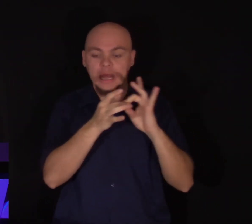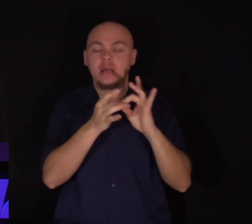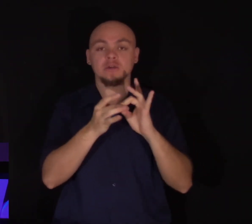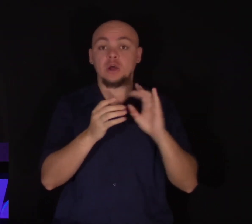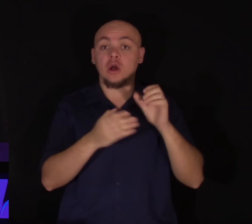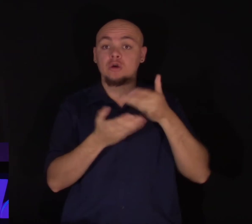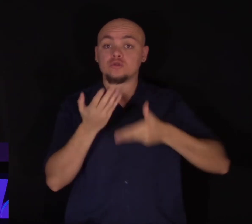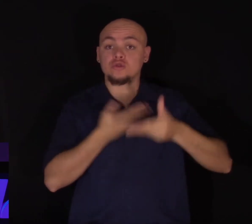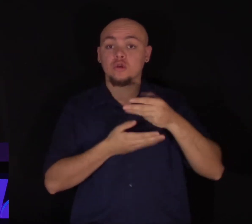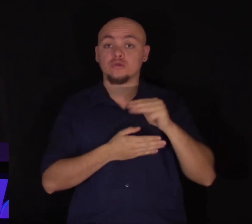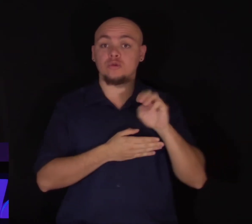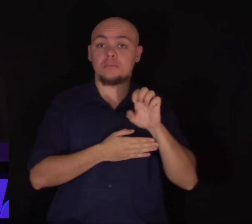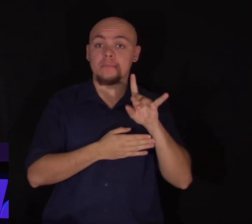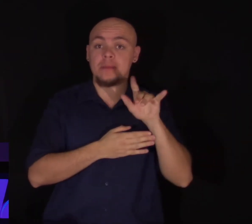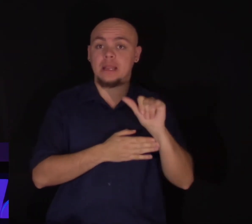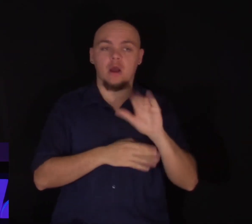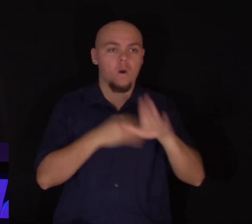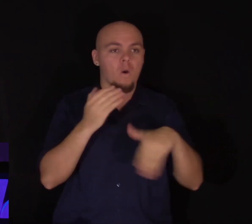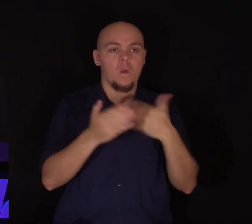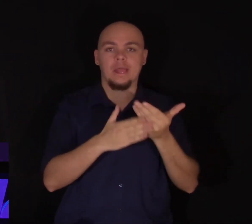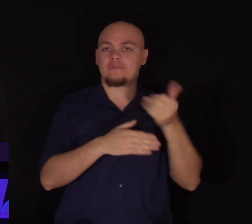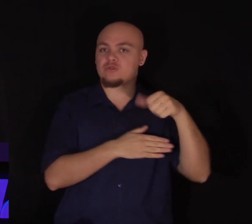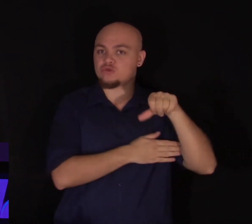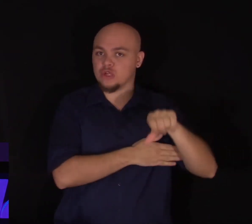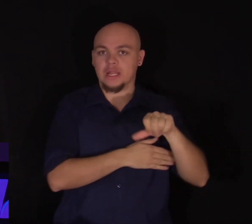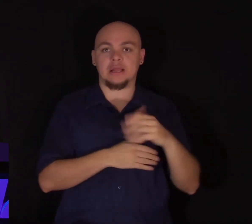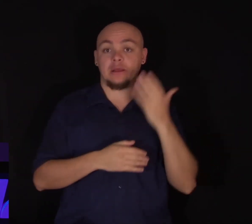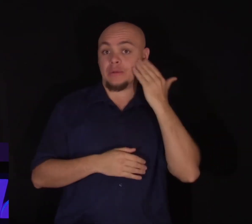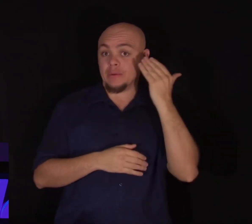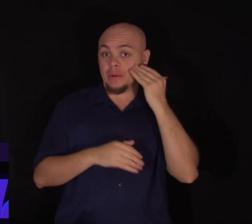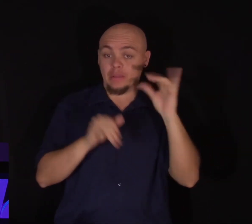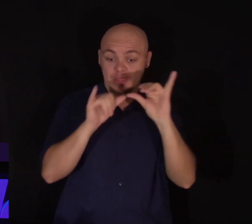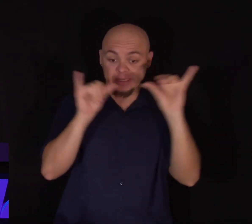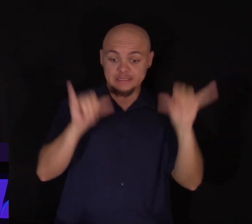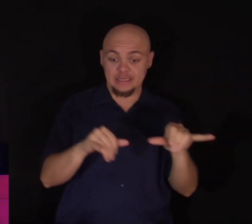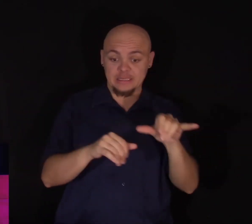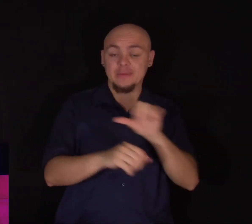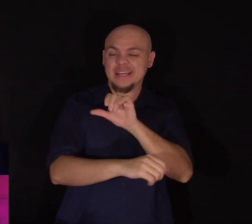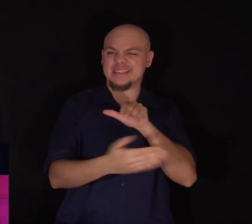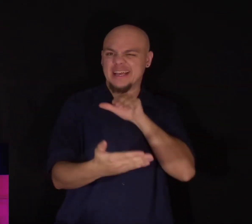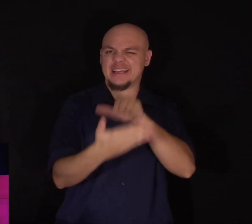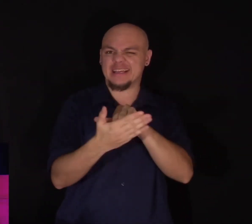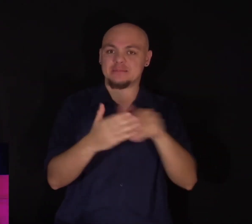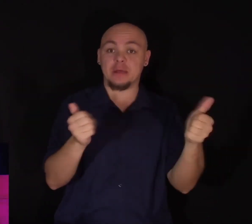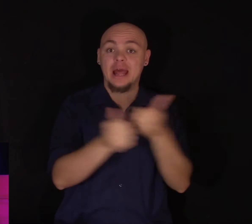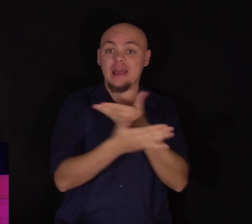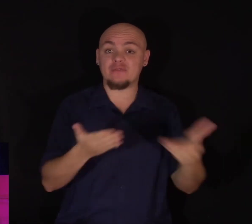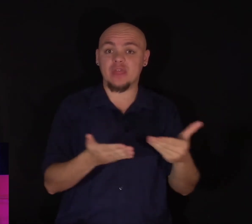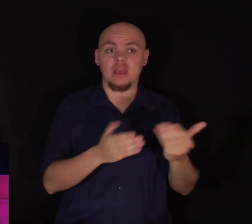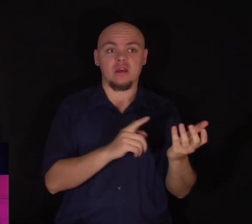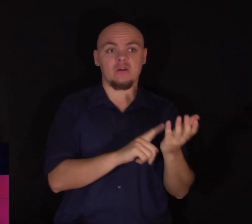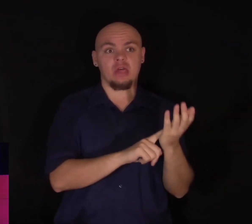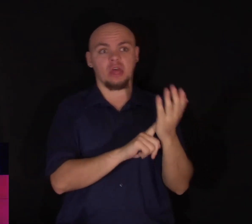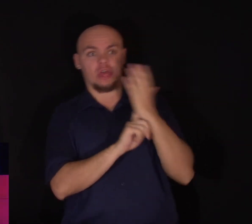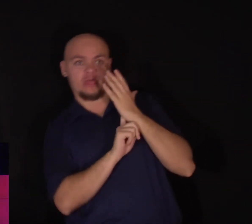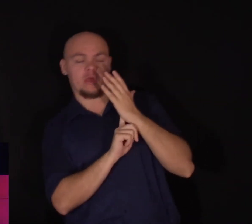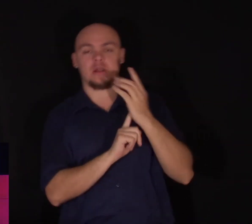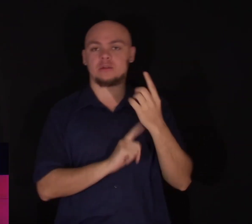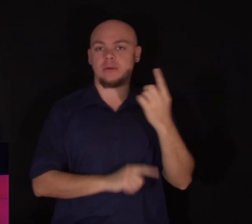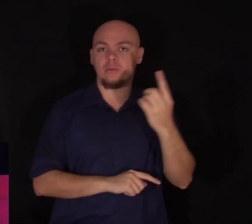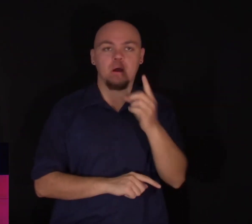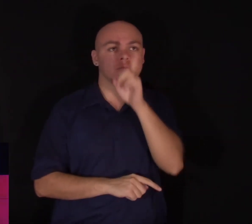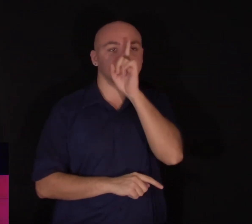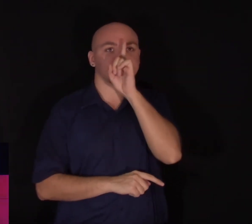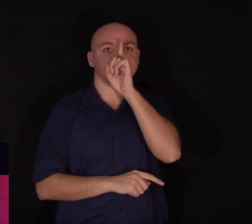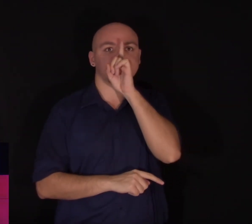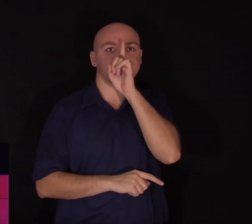also rejected me. You remember what I said about a system that's working against you? Well, everything at this point is forcing me back to number one, to brush it off, to forget about